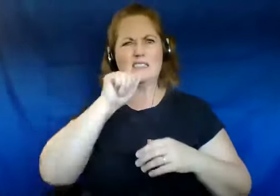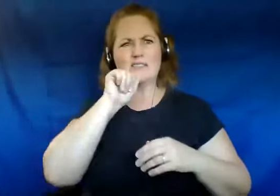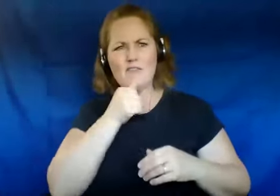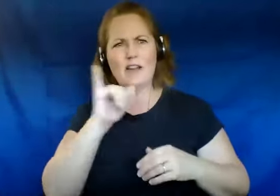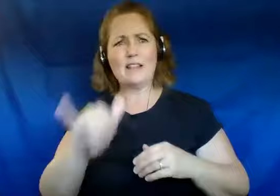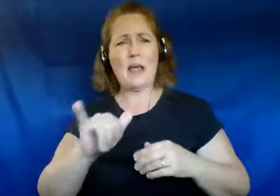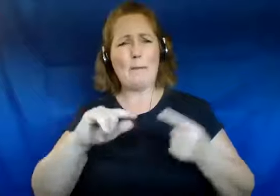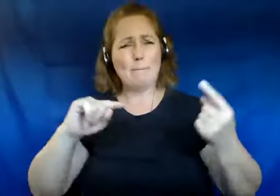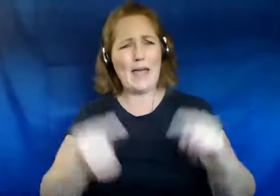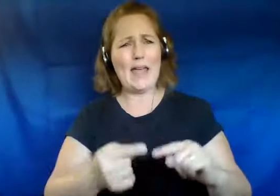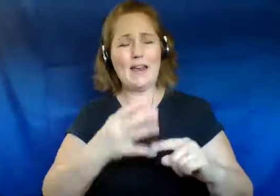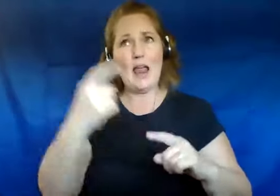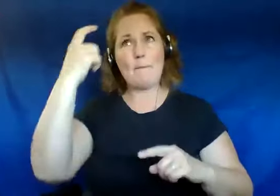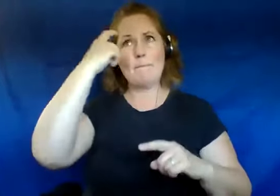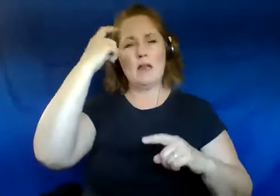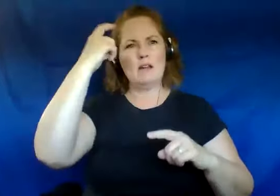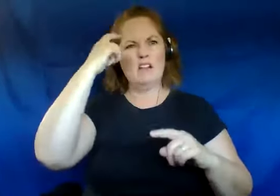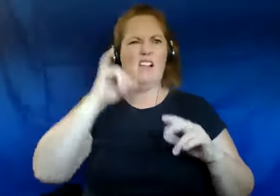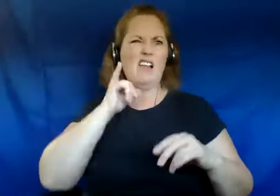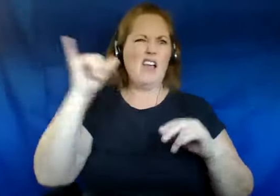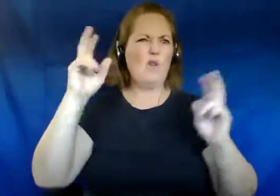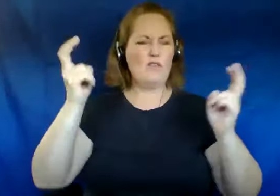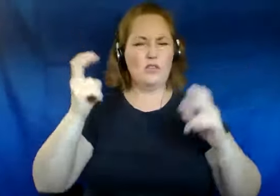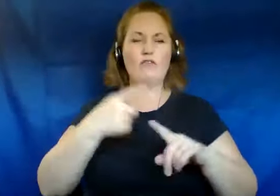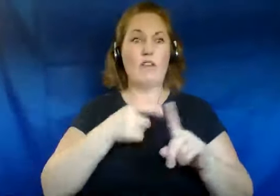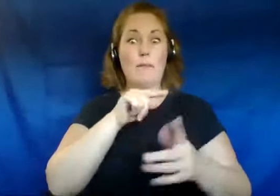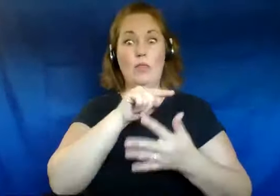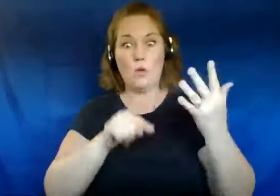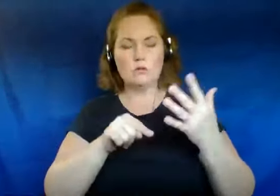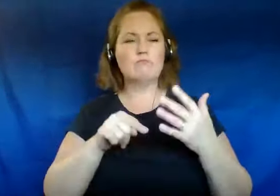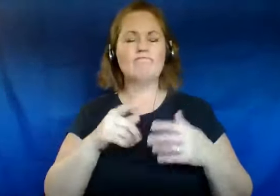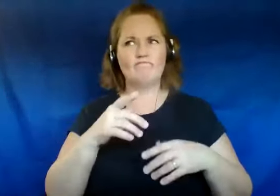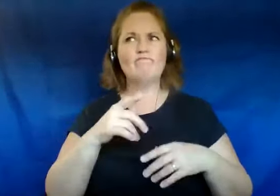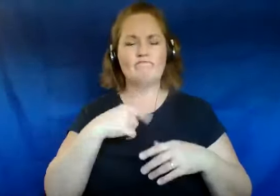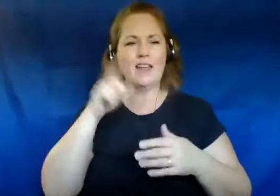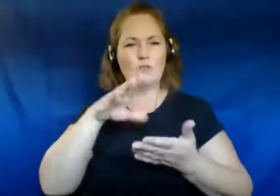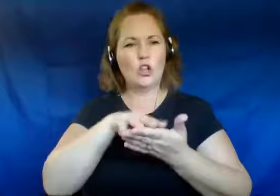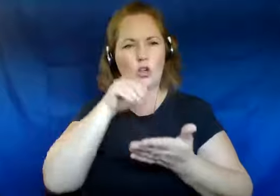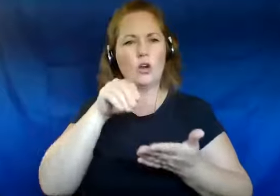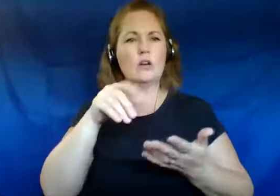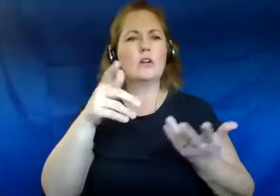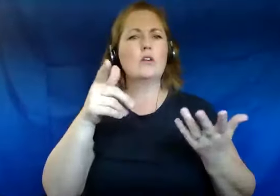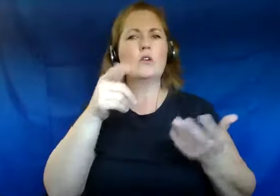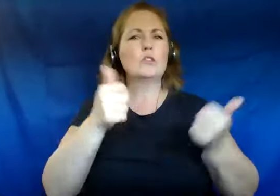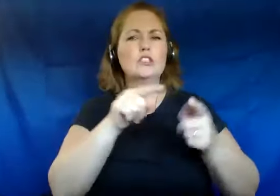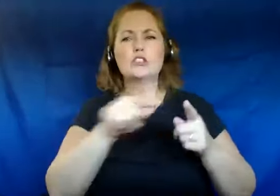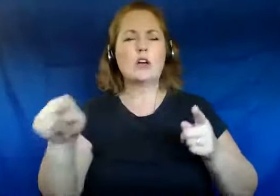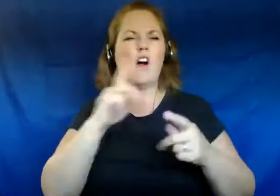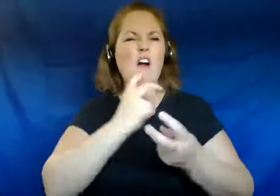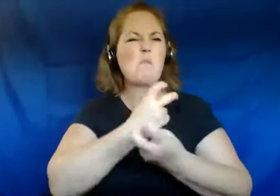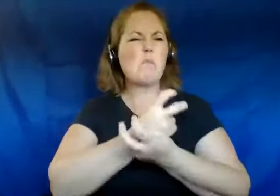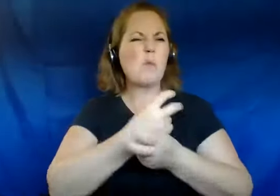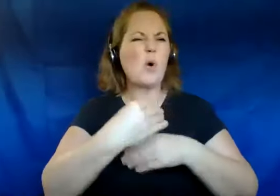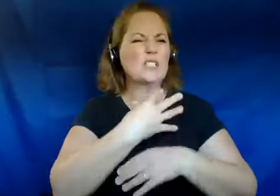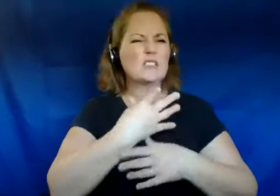mental hangover from these, we found it necessary to learn which ones are poisonous